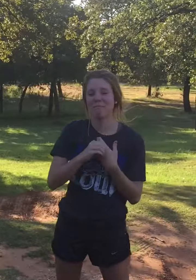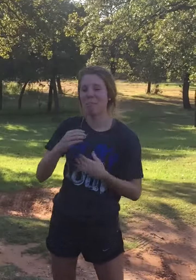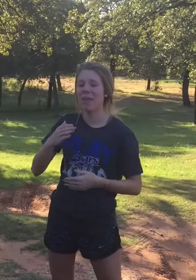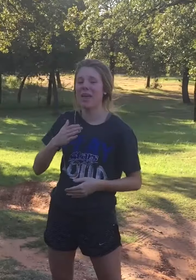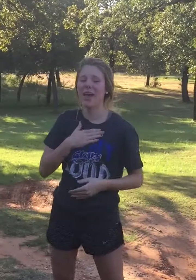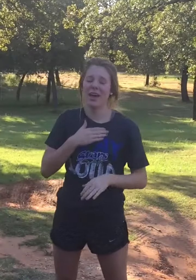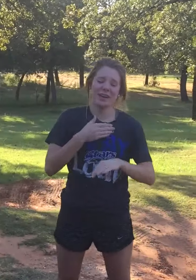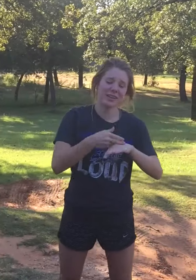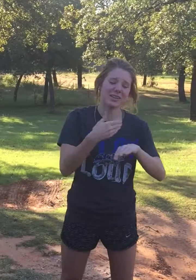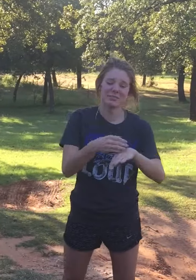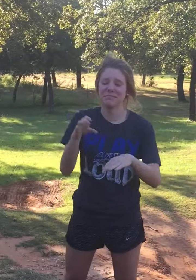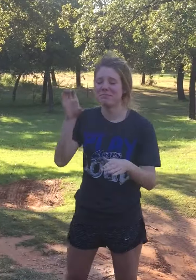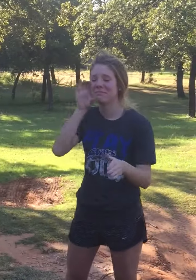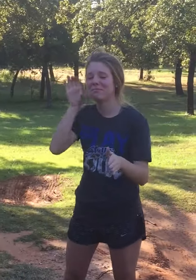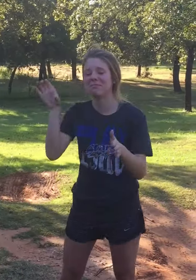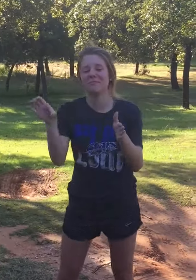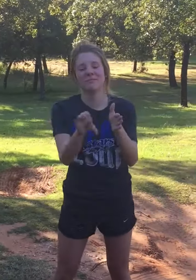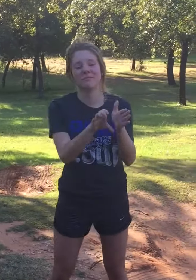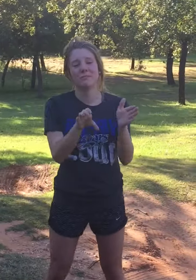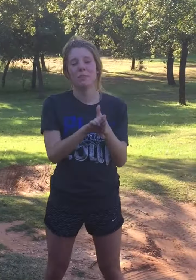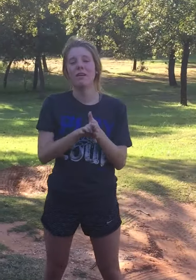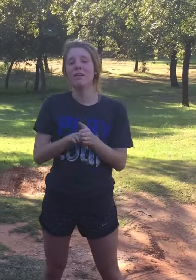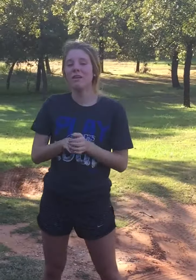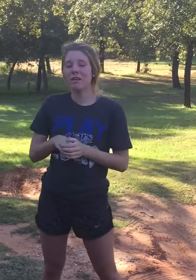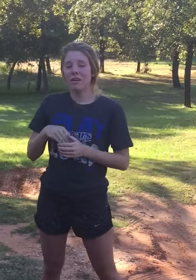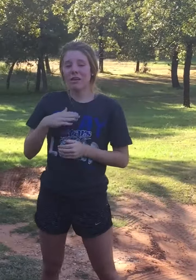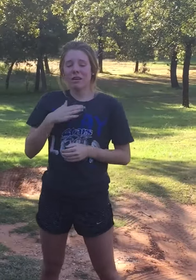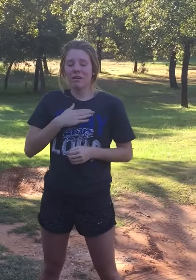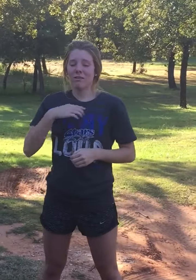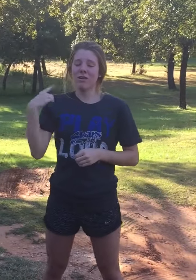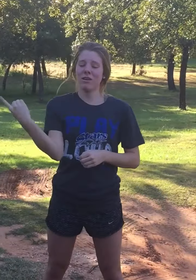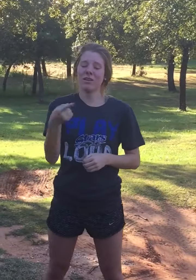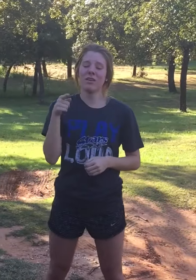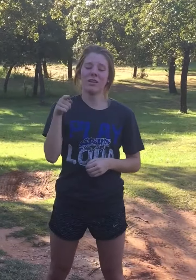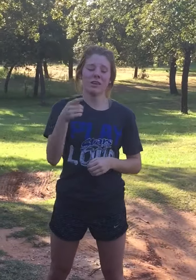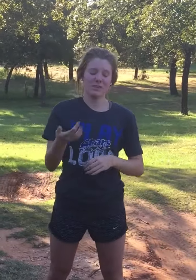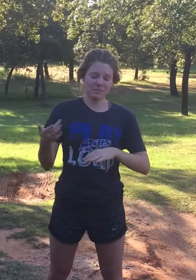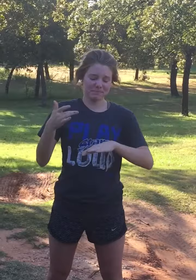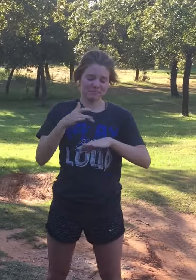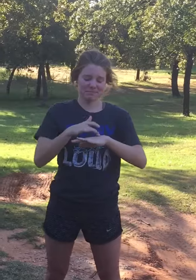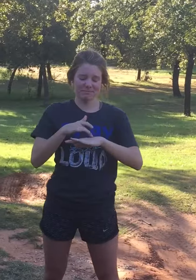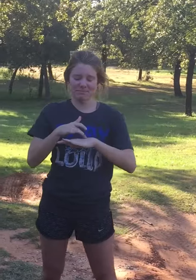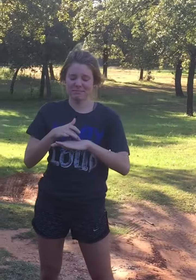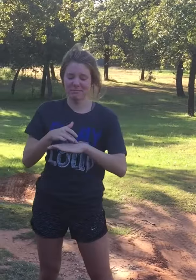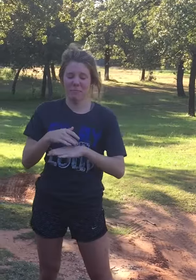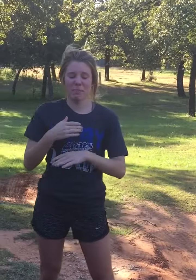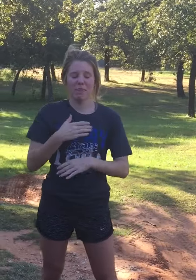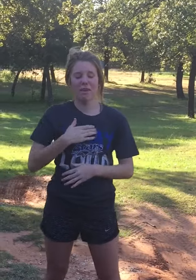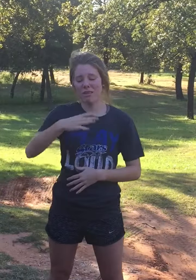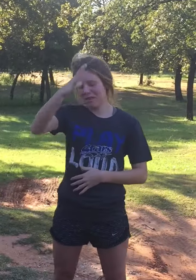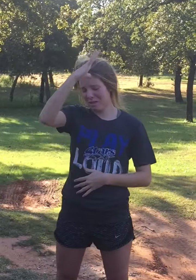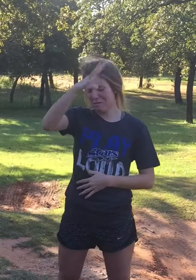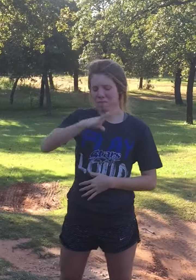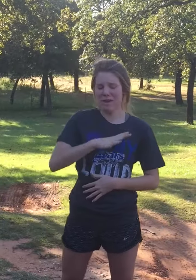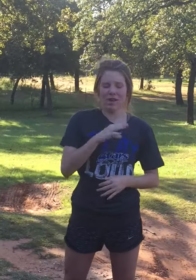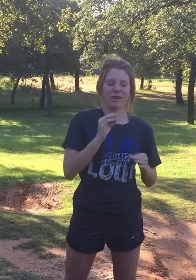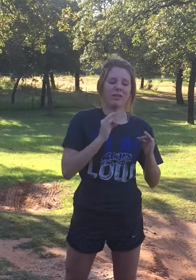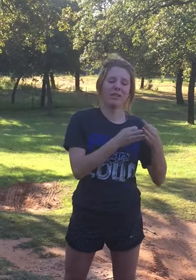And I could send a picture of all the things you touched. I think a man who